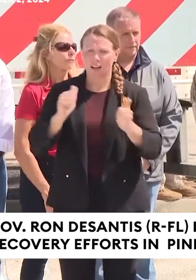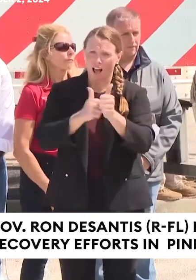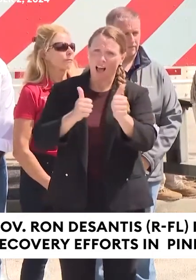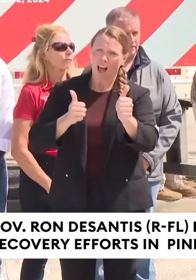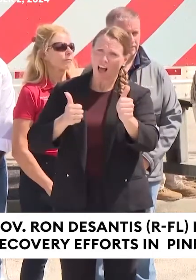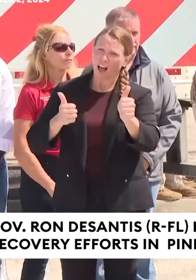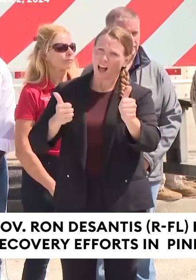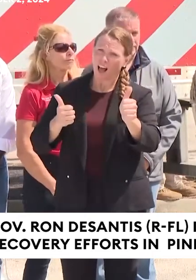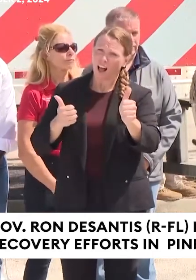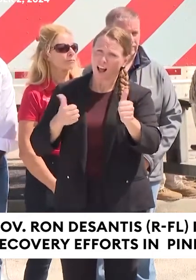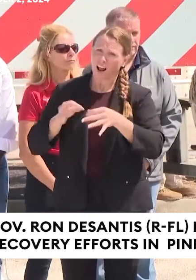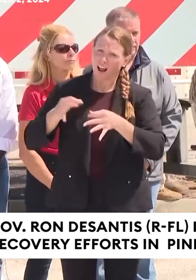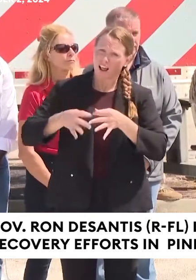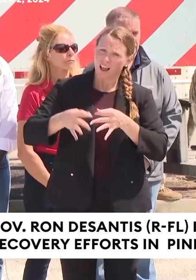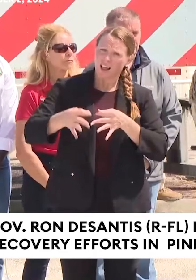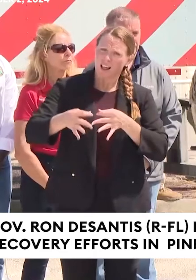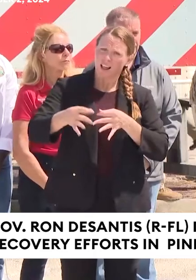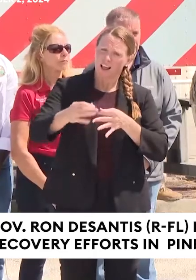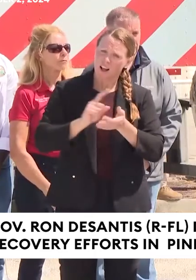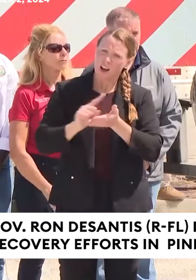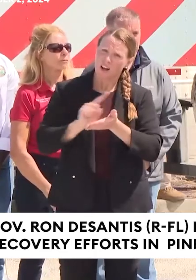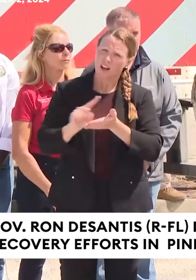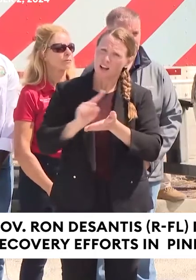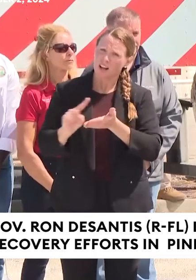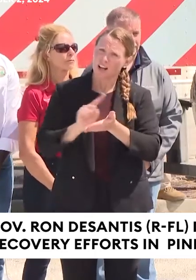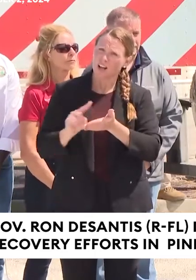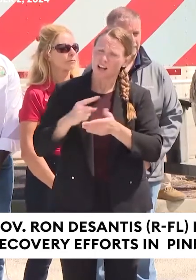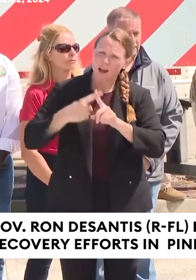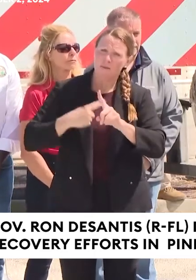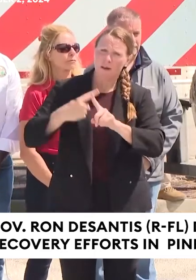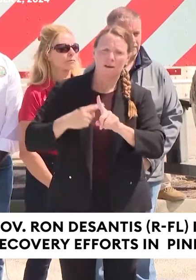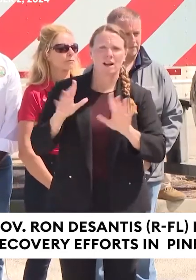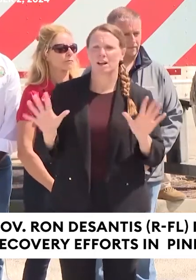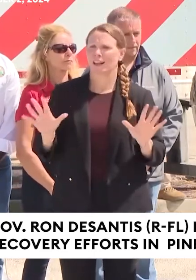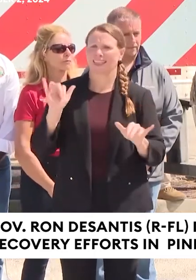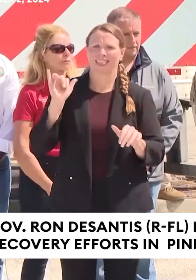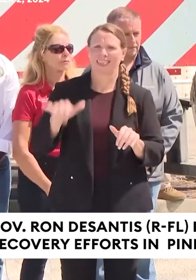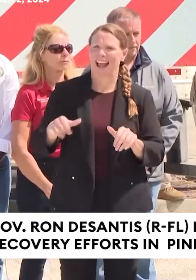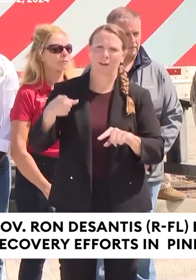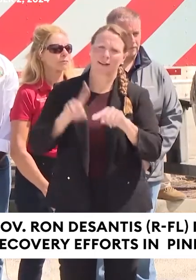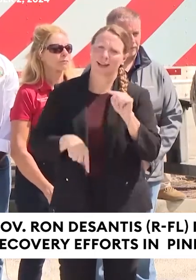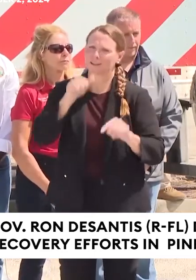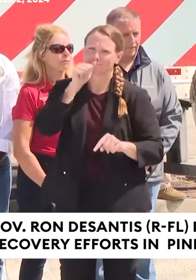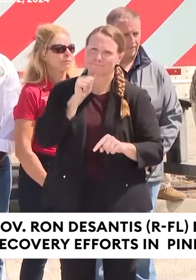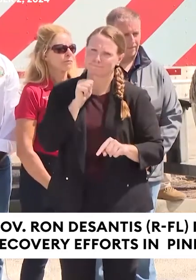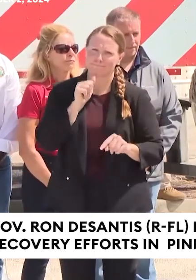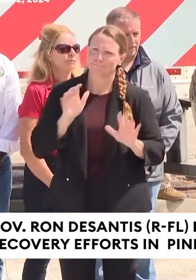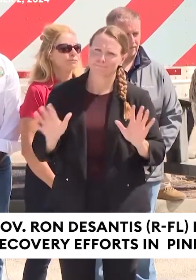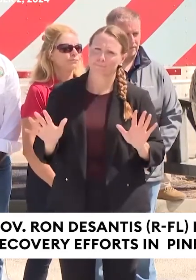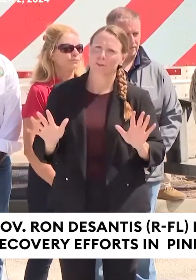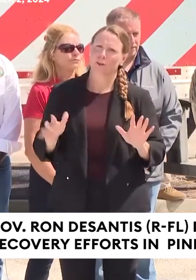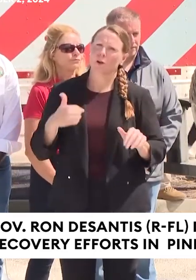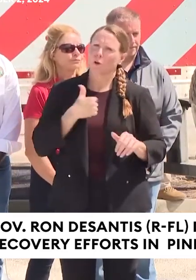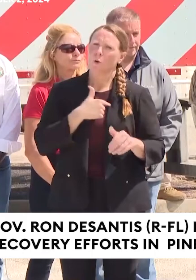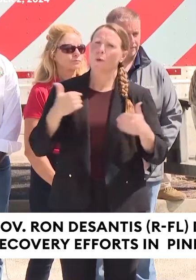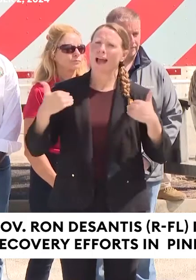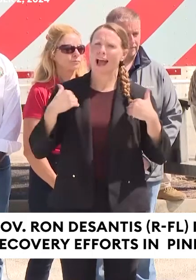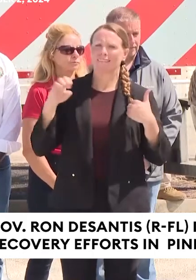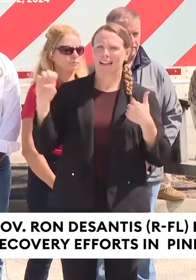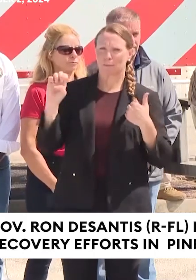starts getting delayed days, weeks, or even more, that's going to be intolerable. So we have an